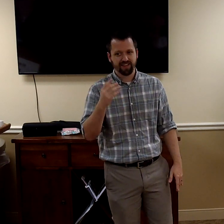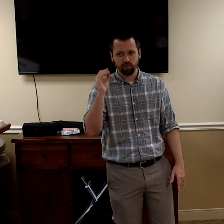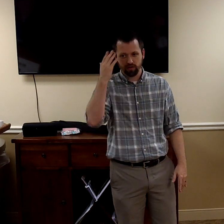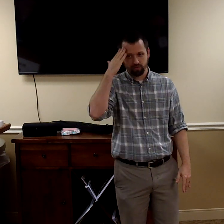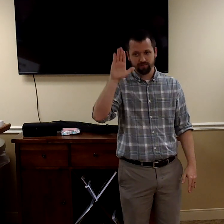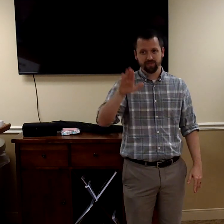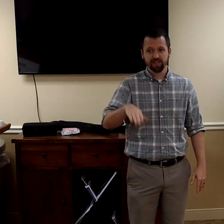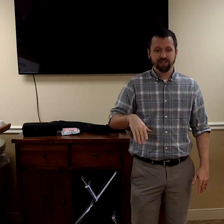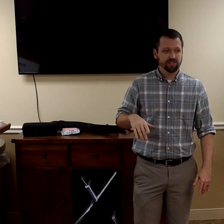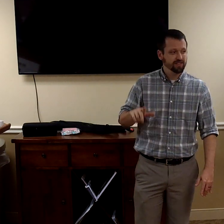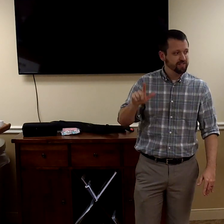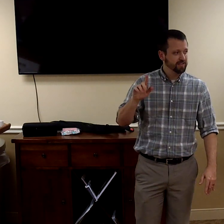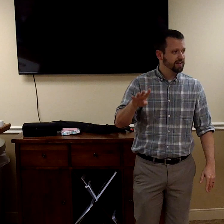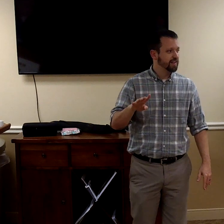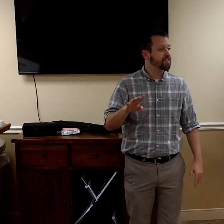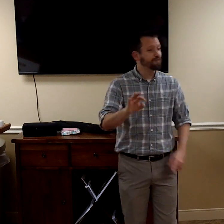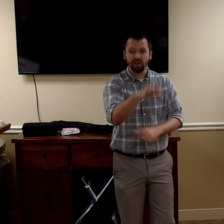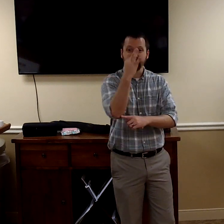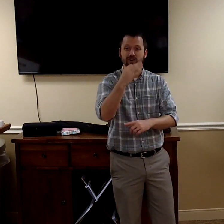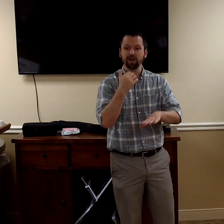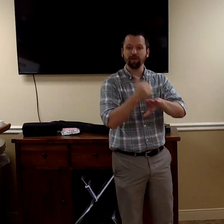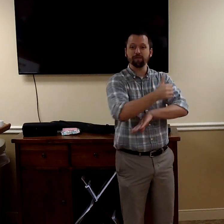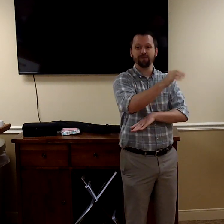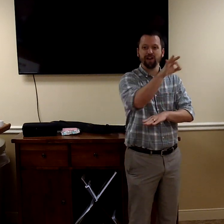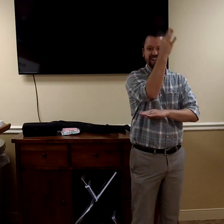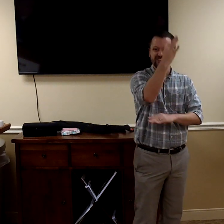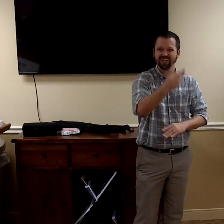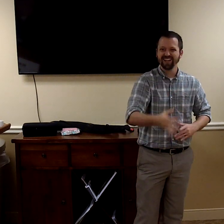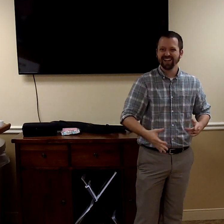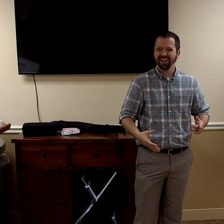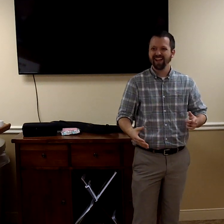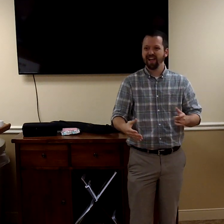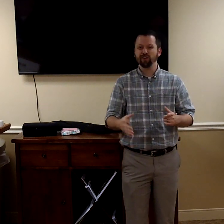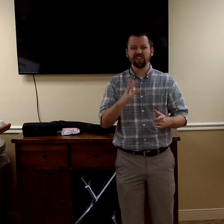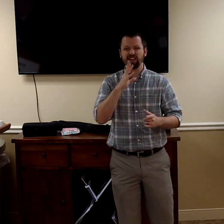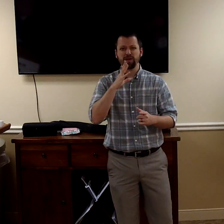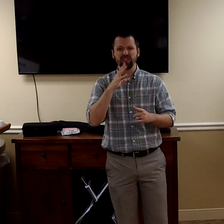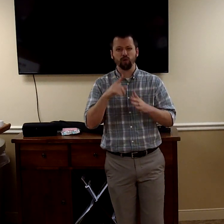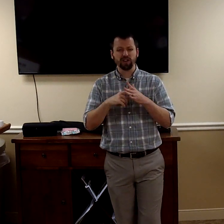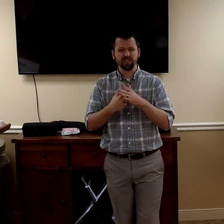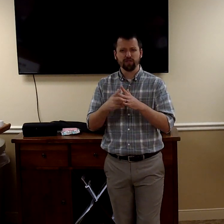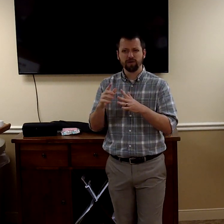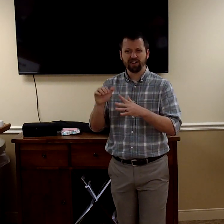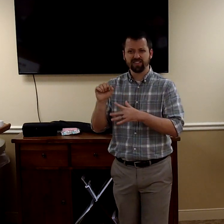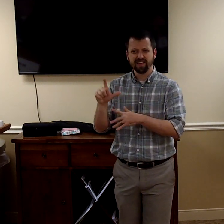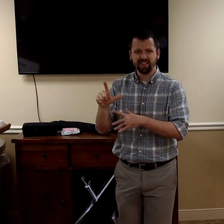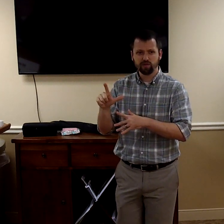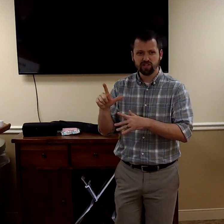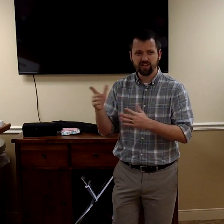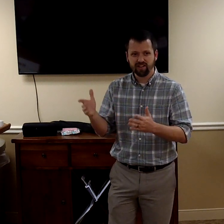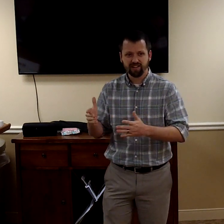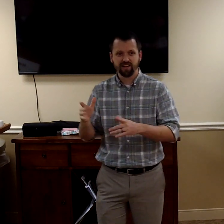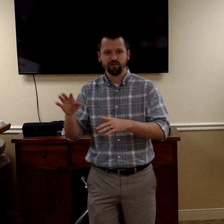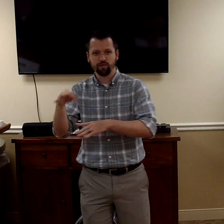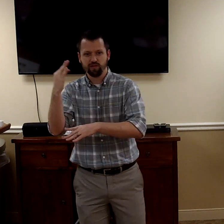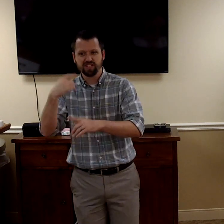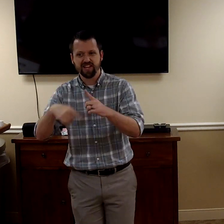don't know. It's the French. We're going to blame the French. Have we talked about the origins of American Sign Language? Yes. Now it's from French Sign